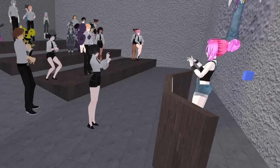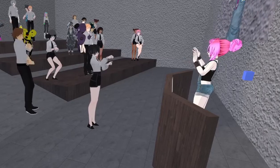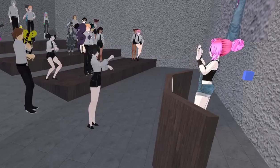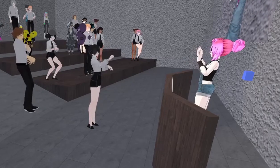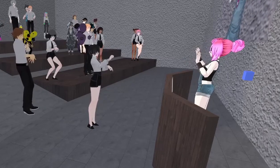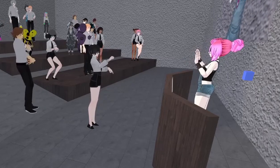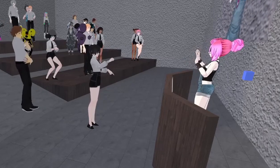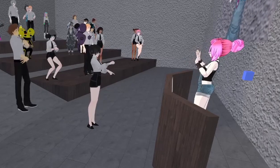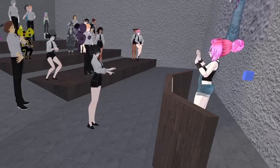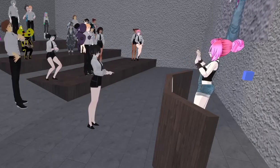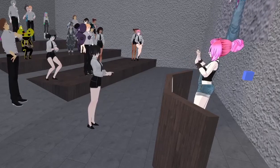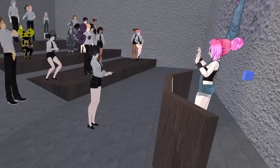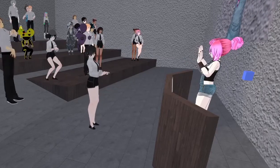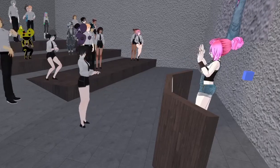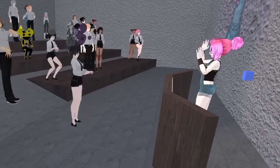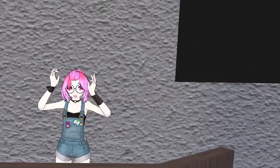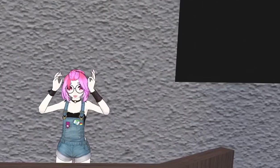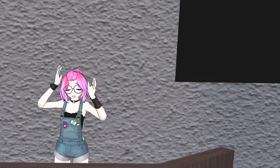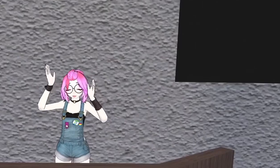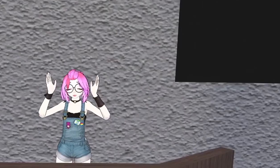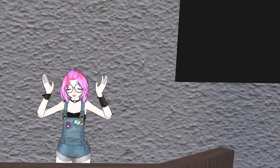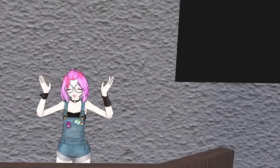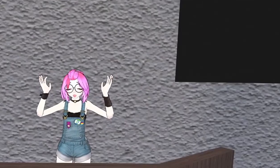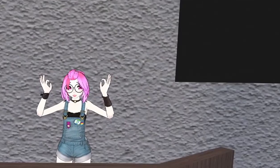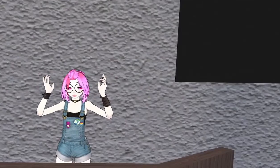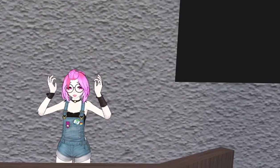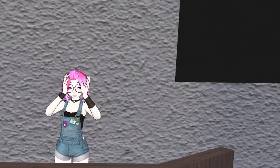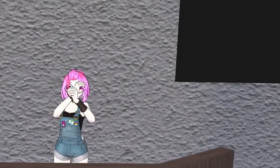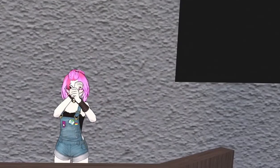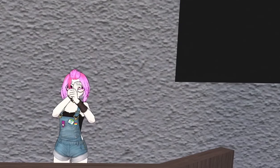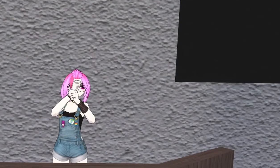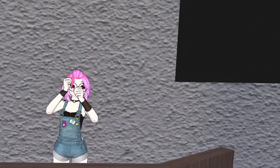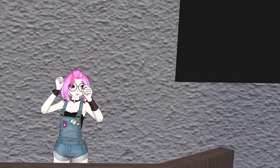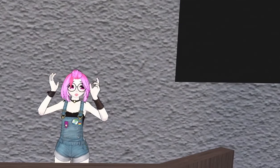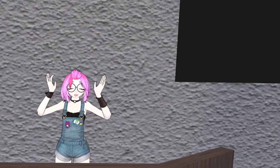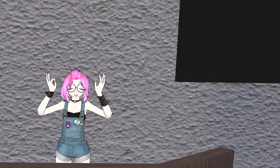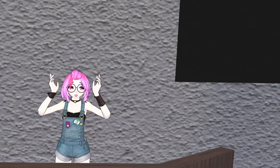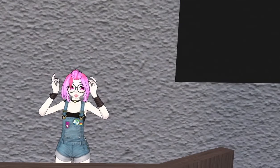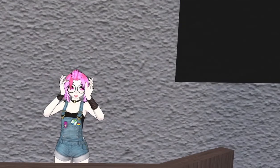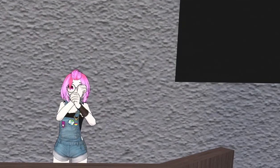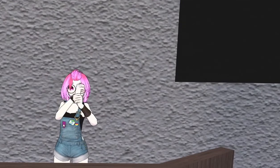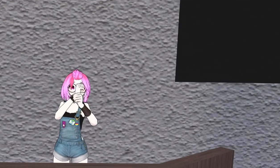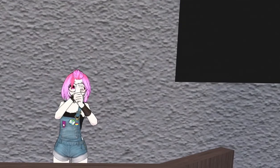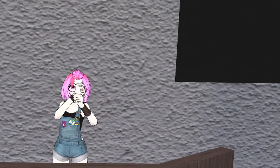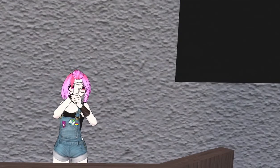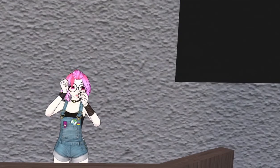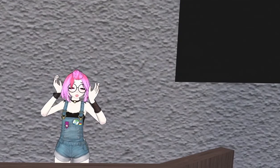Okay, so it can be, like I said, or it can also be this sign, which is kind of like encapsulated or